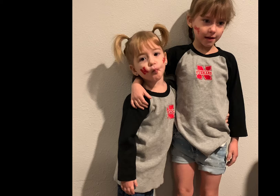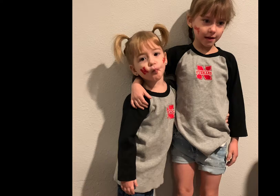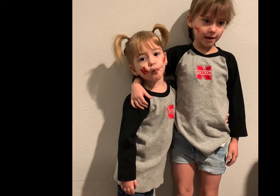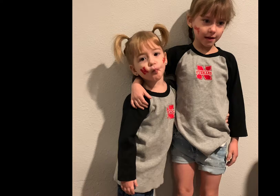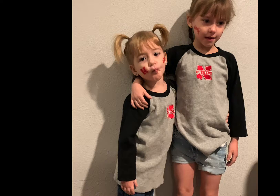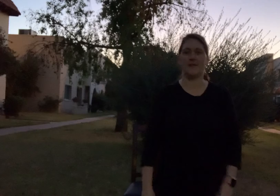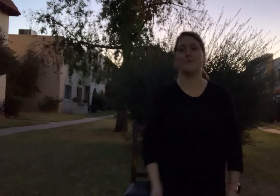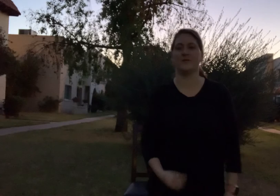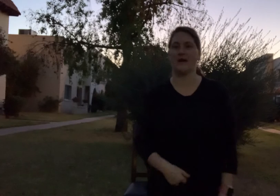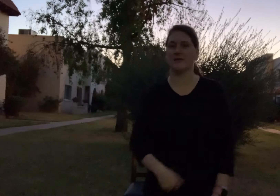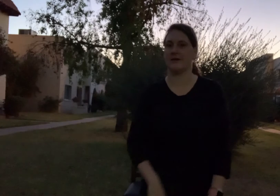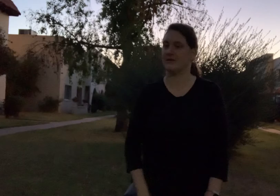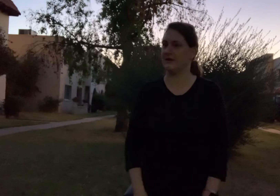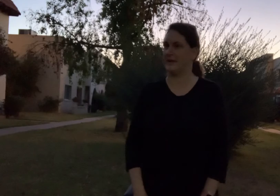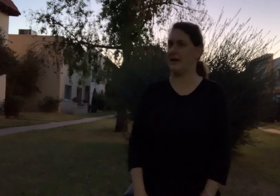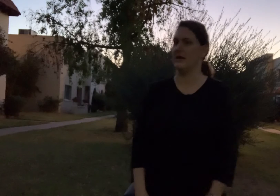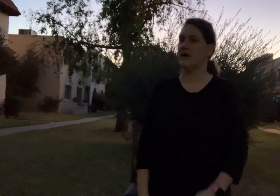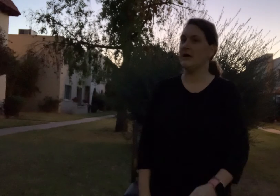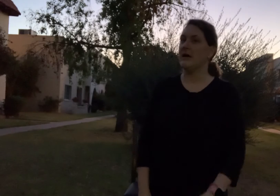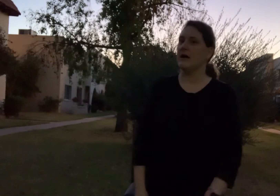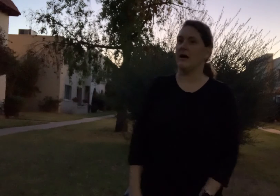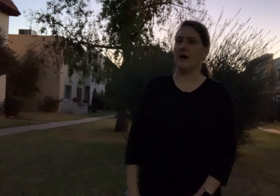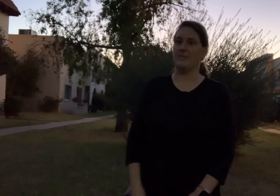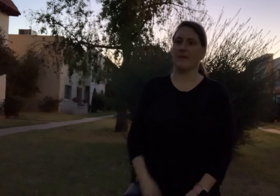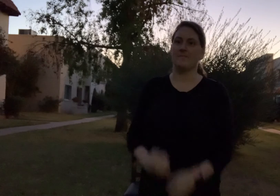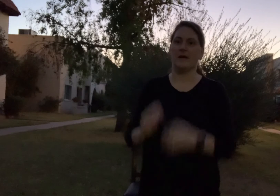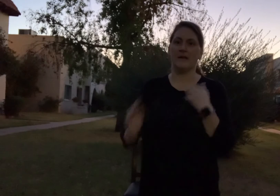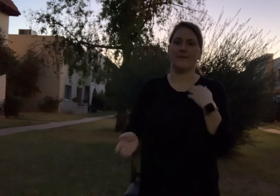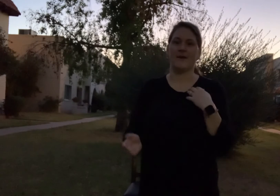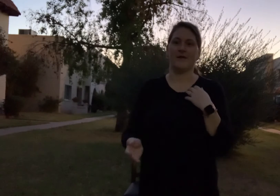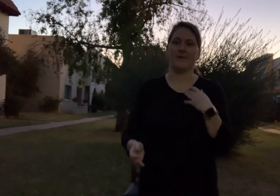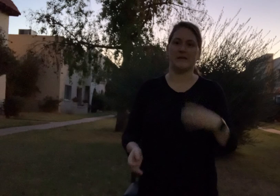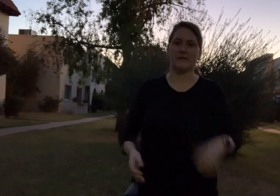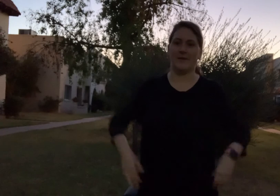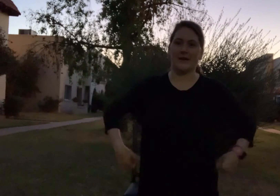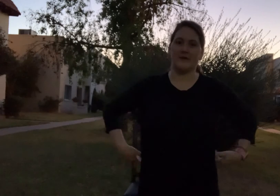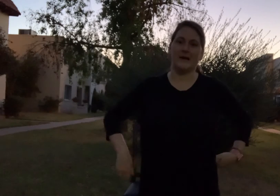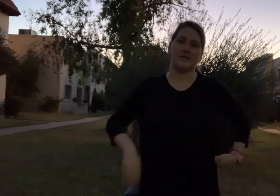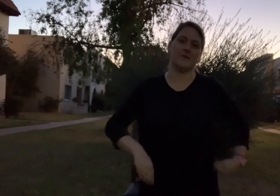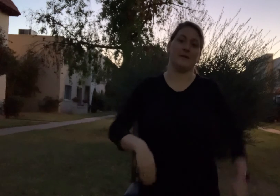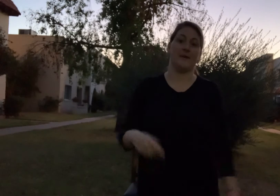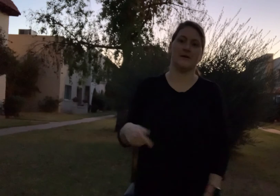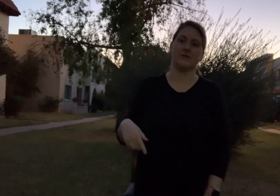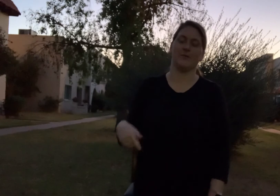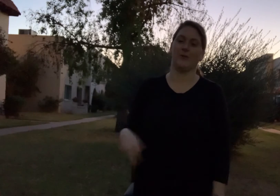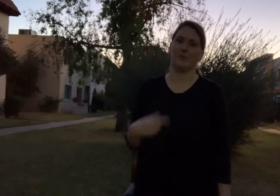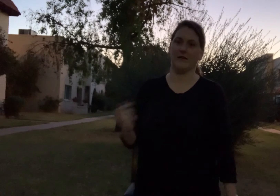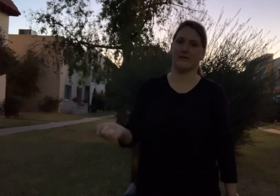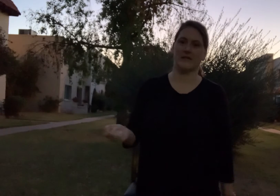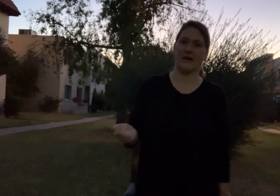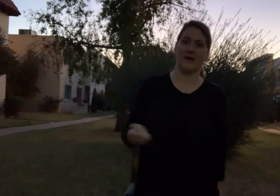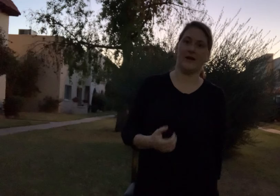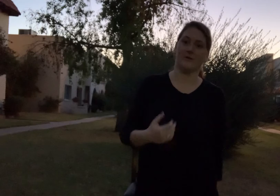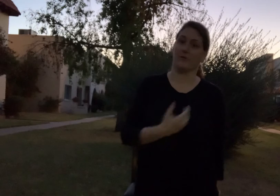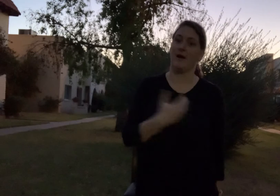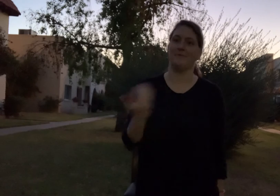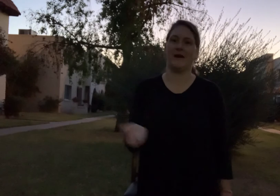10, and then moved out to Arizona. But a lot of my family is still back in Nebraska. My parents were both raised there and grew up there